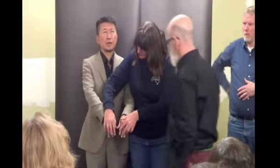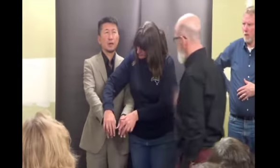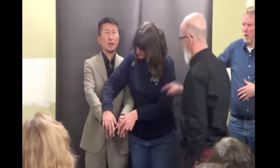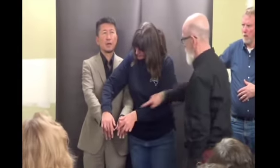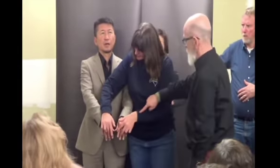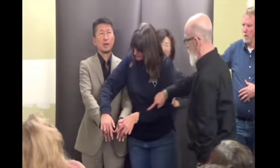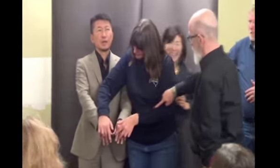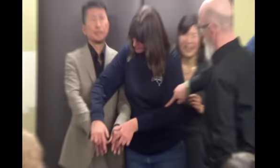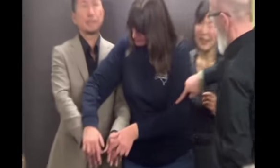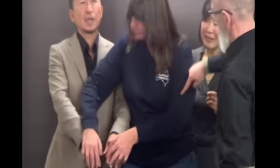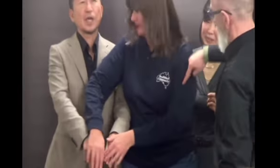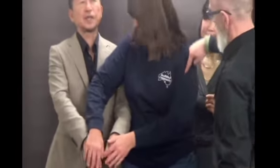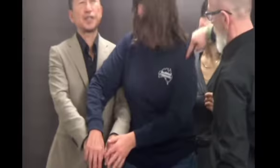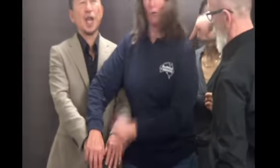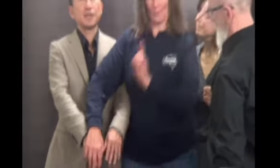Slowly.